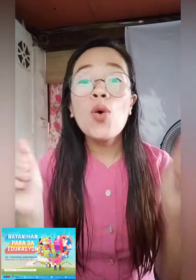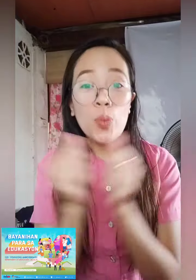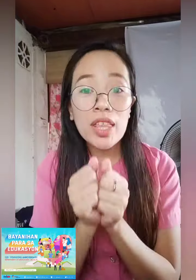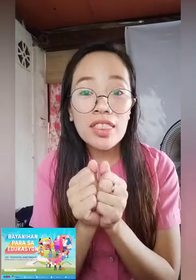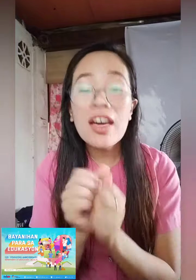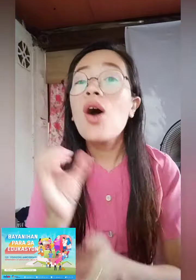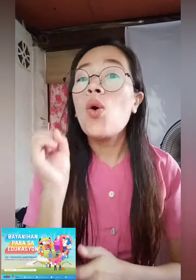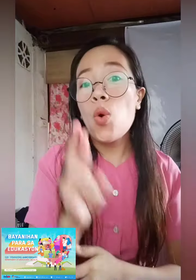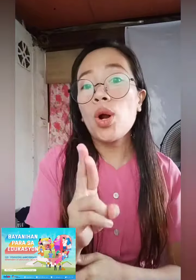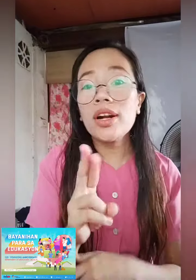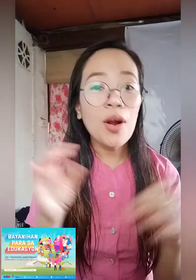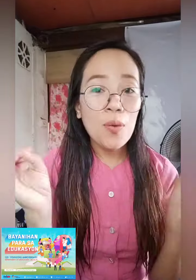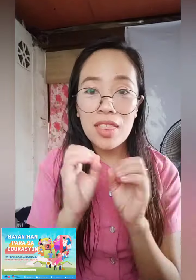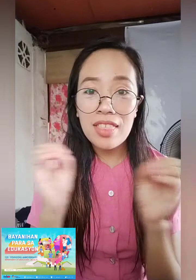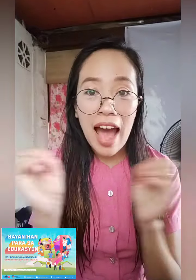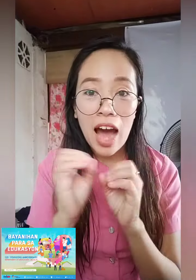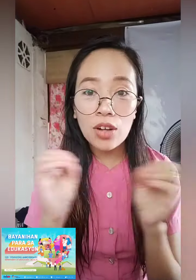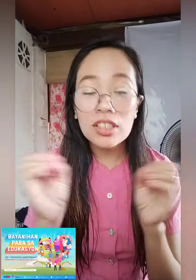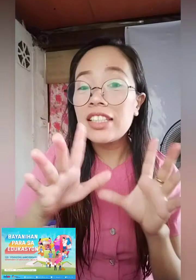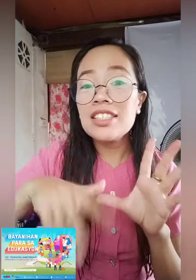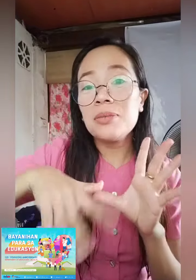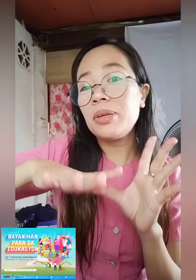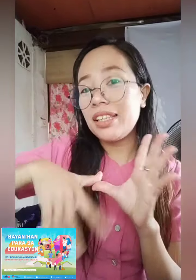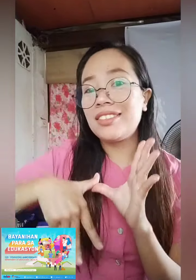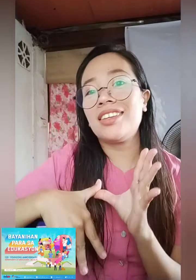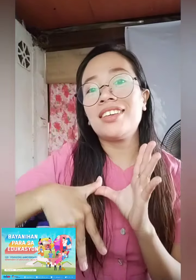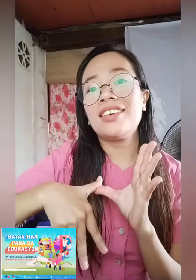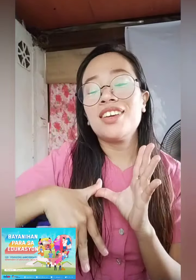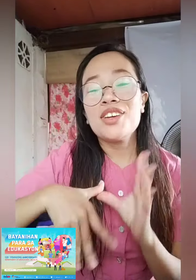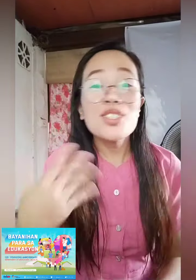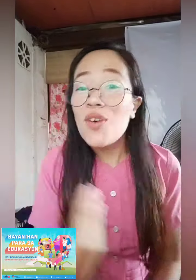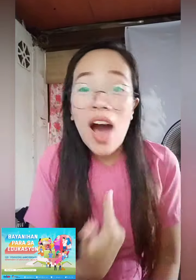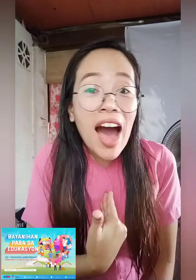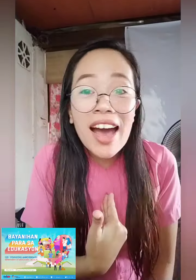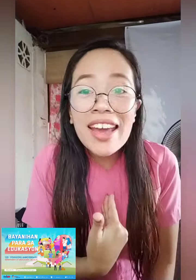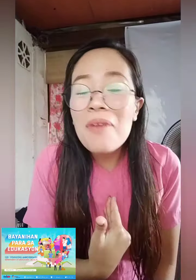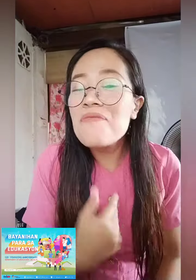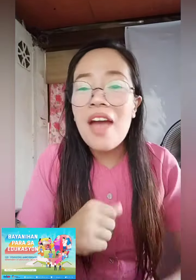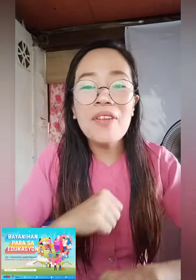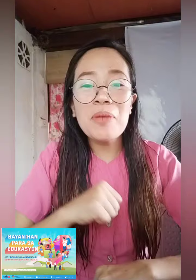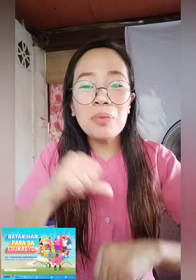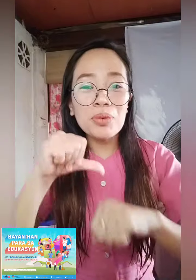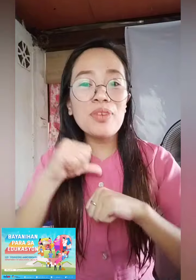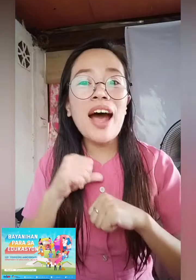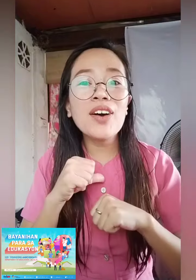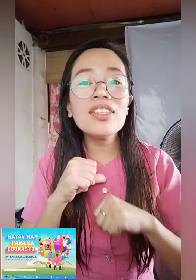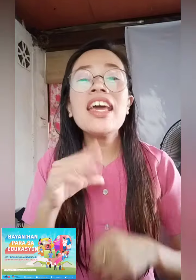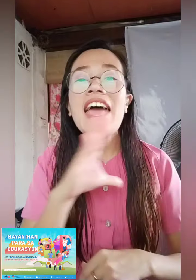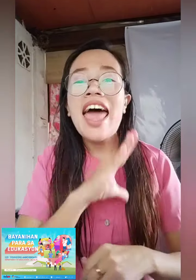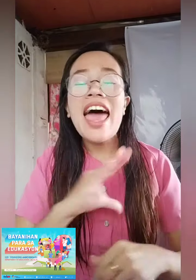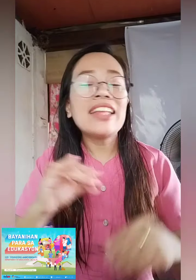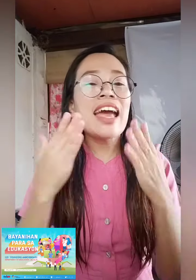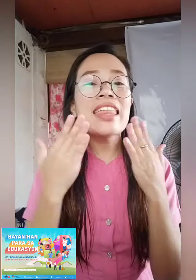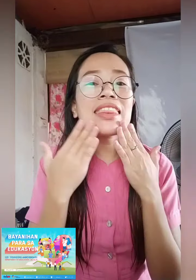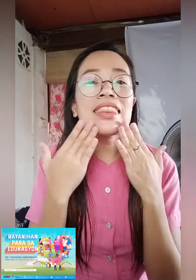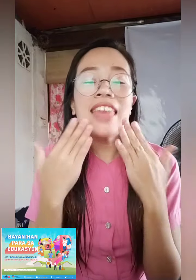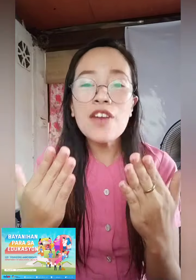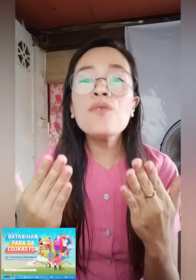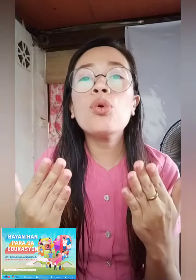with or without disability. So I am very proud and thankful